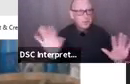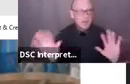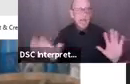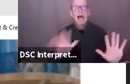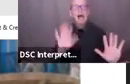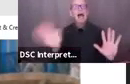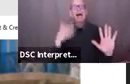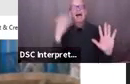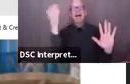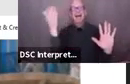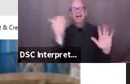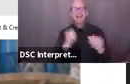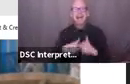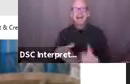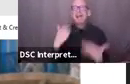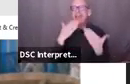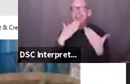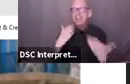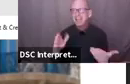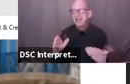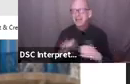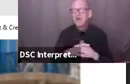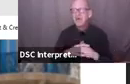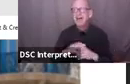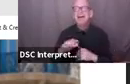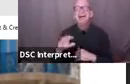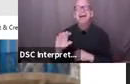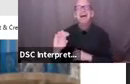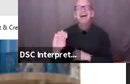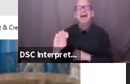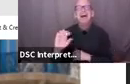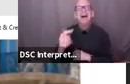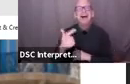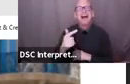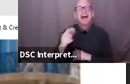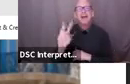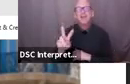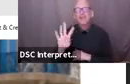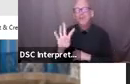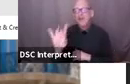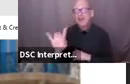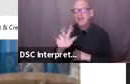Here we go back. Thank you, Shannon. Goaffirmations.org at